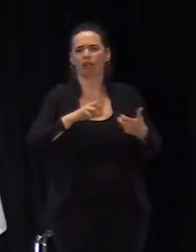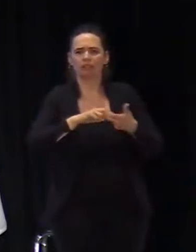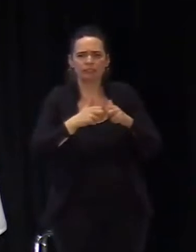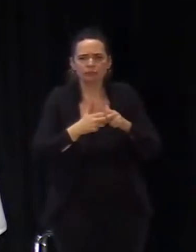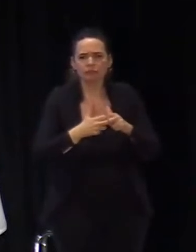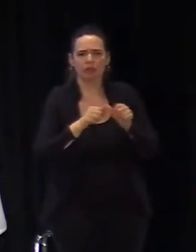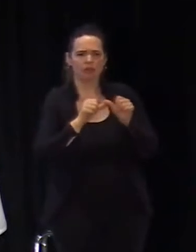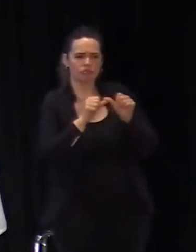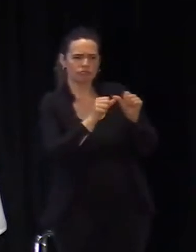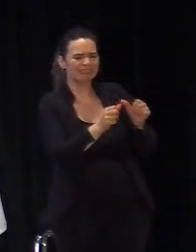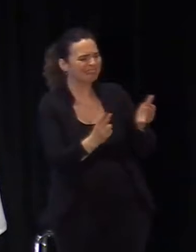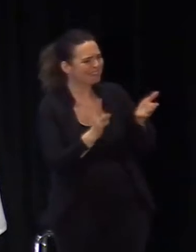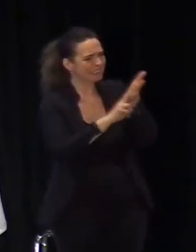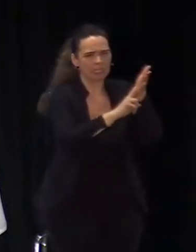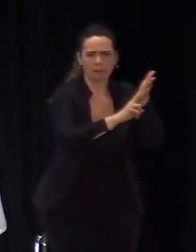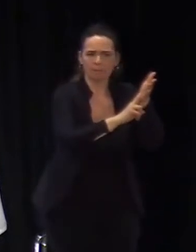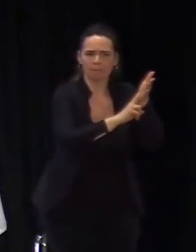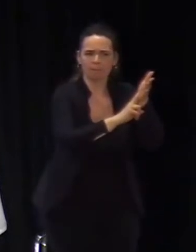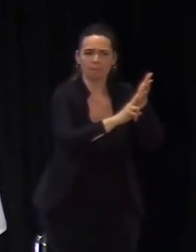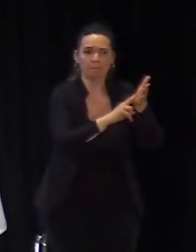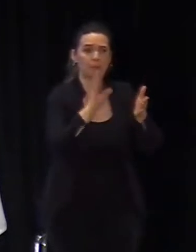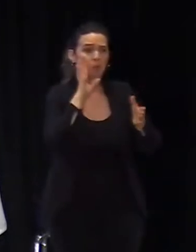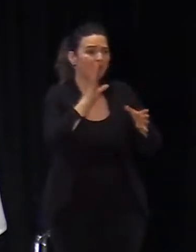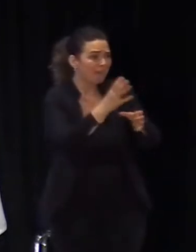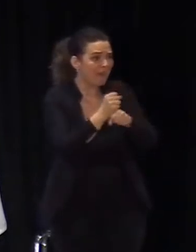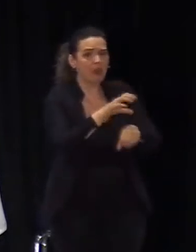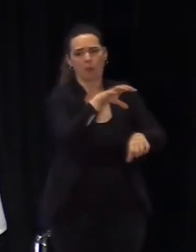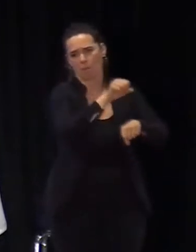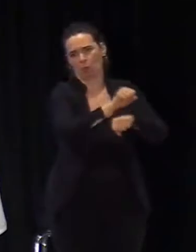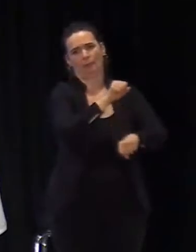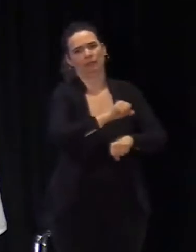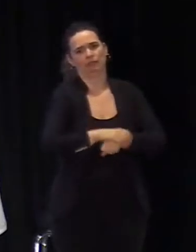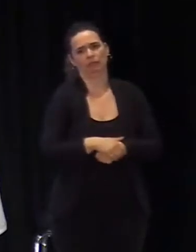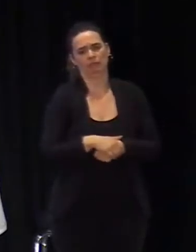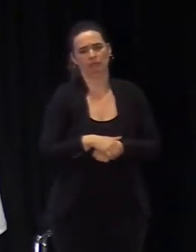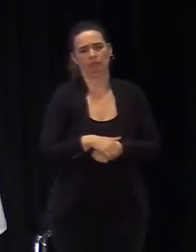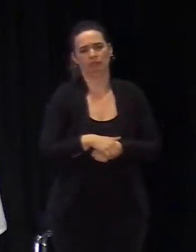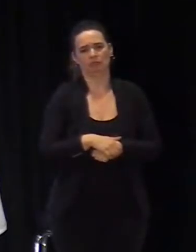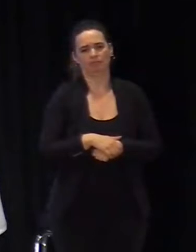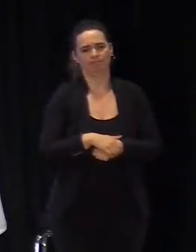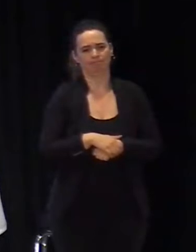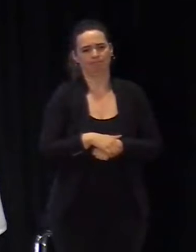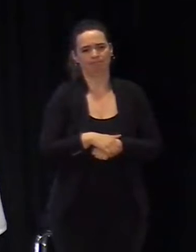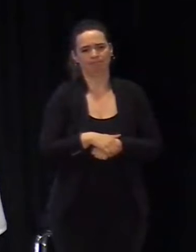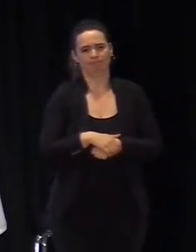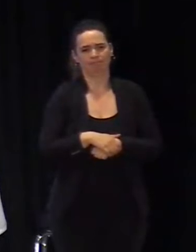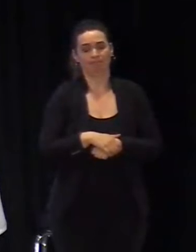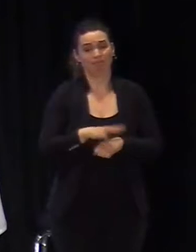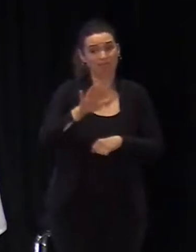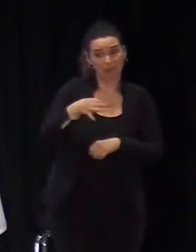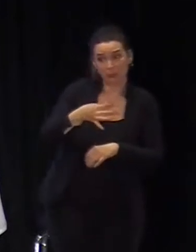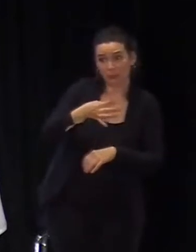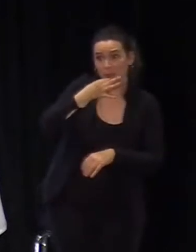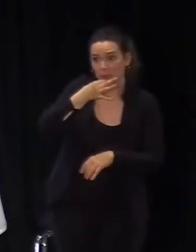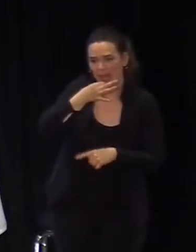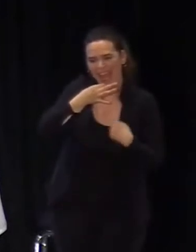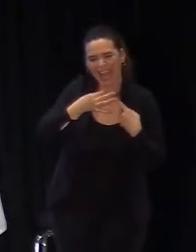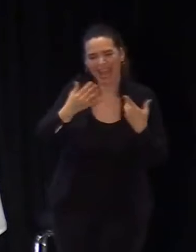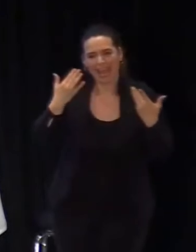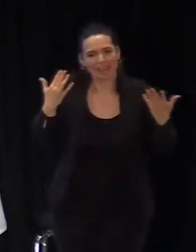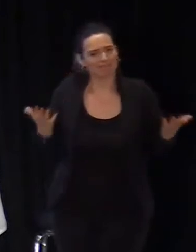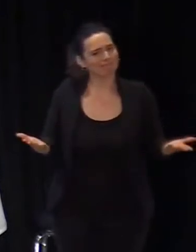that doesn't mean you're going to get an appointment soon. And I apologize in advance for that, but that's the reality we're in.